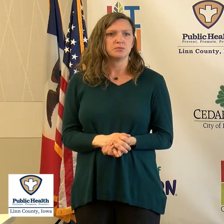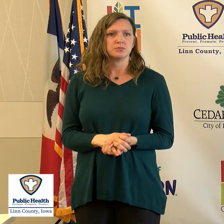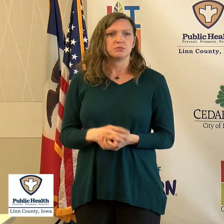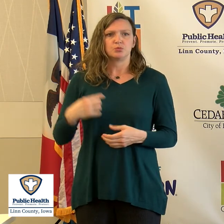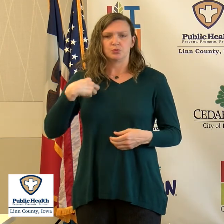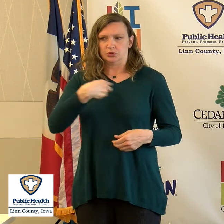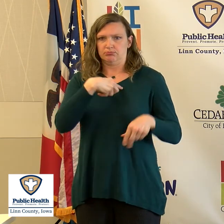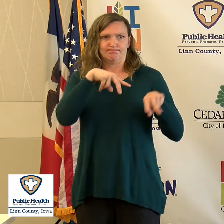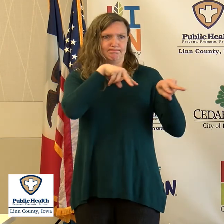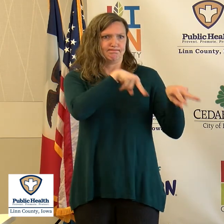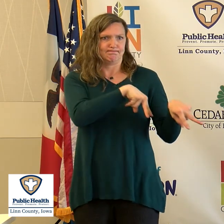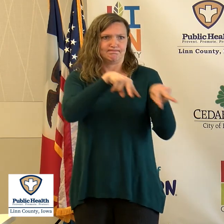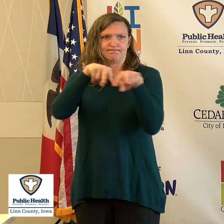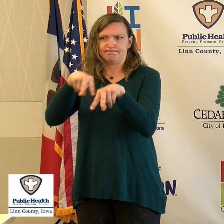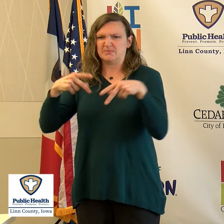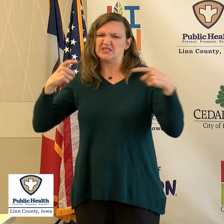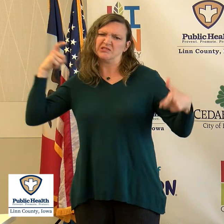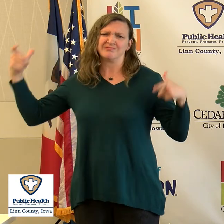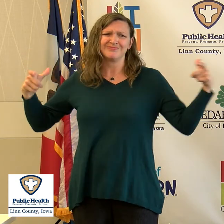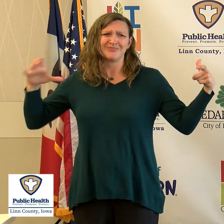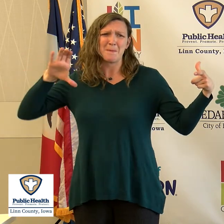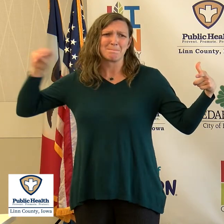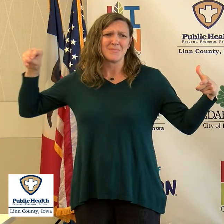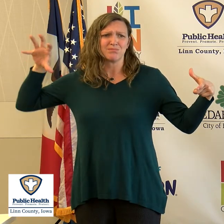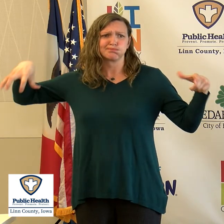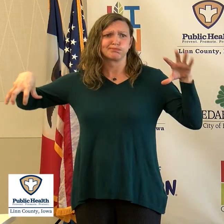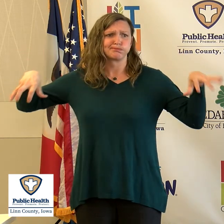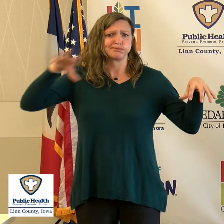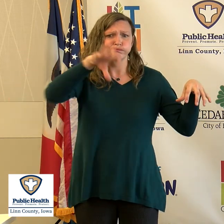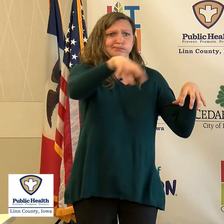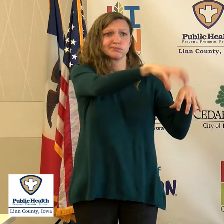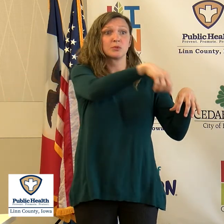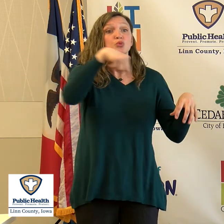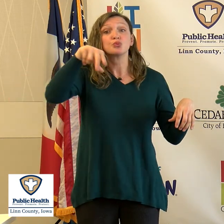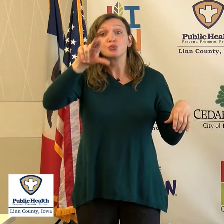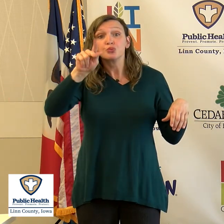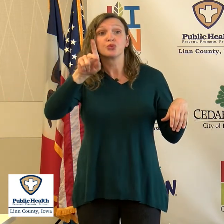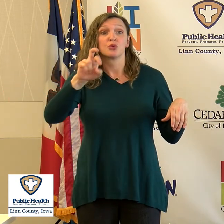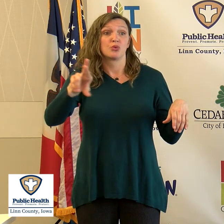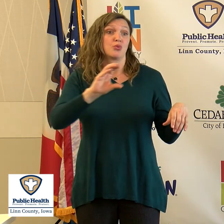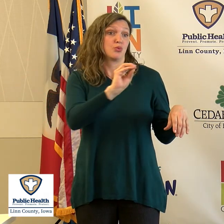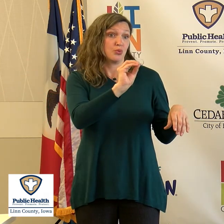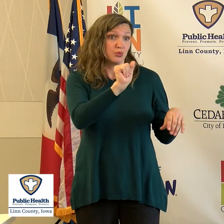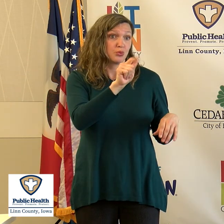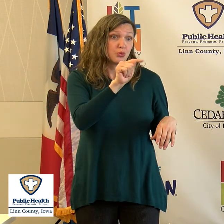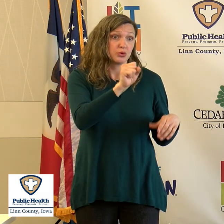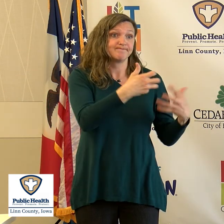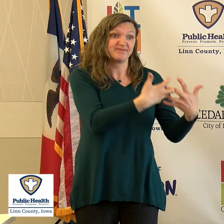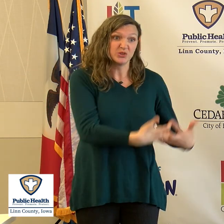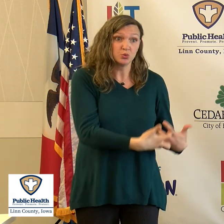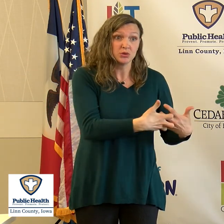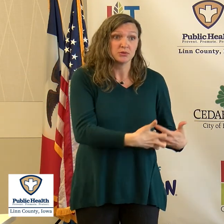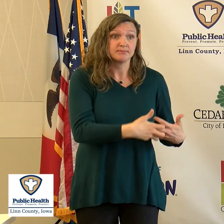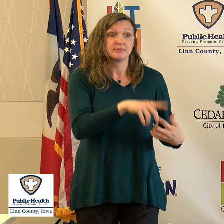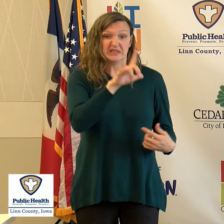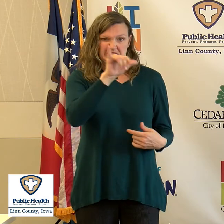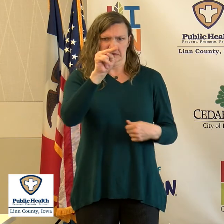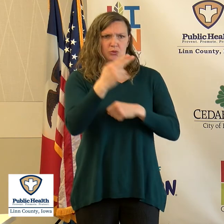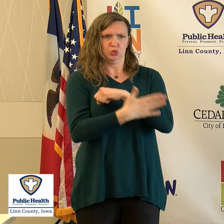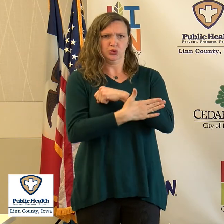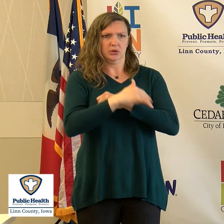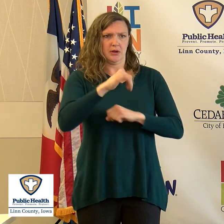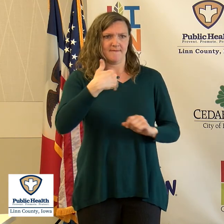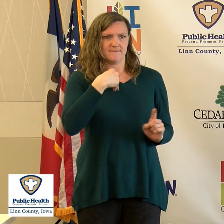large companies like Quaker Oats and other grain processing and manufacturing companies in Linn County, Cedar Rapids